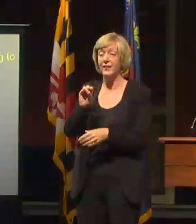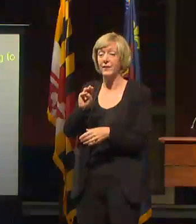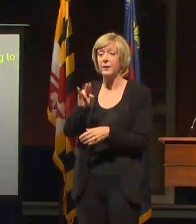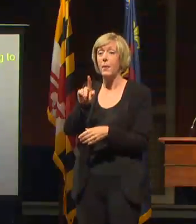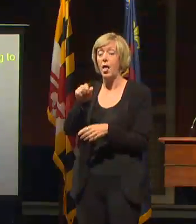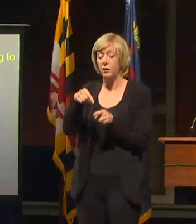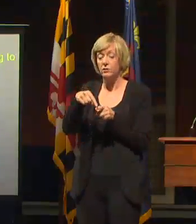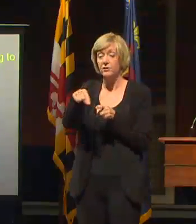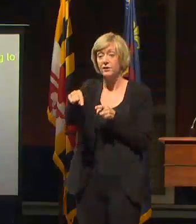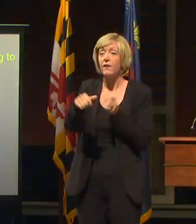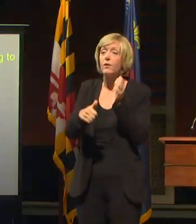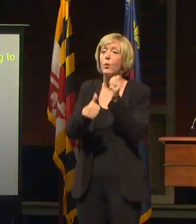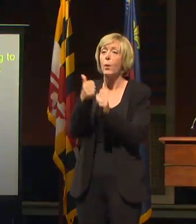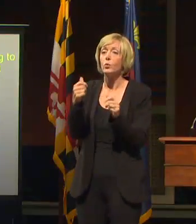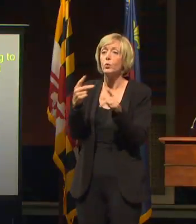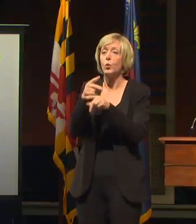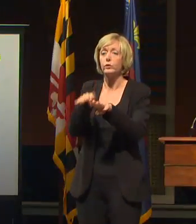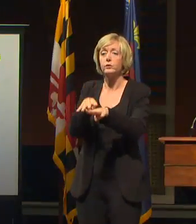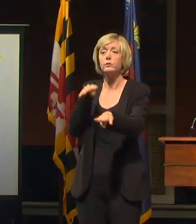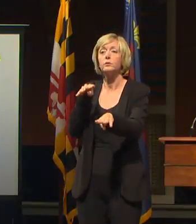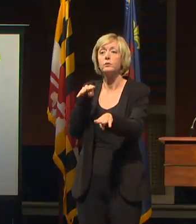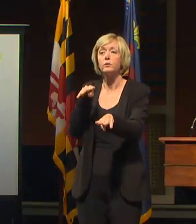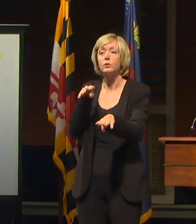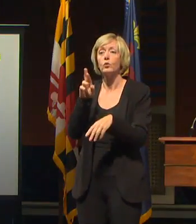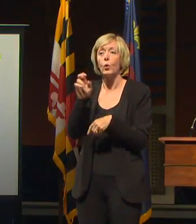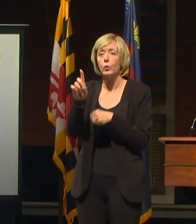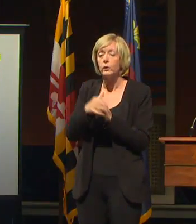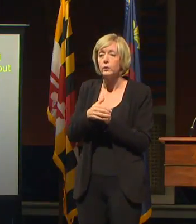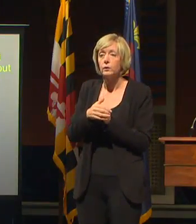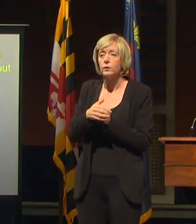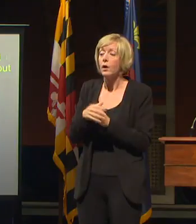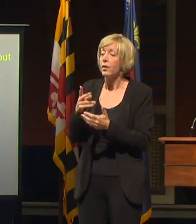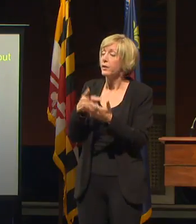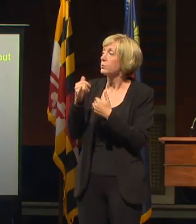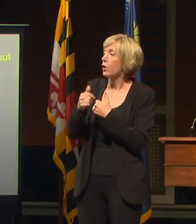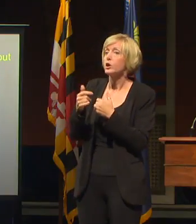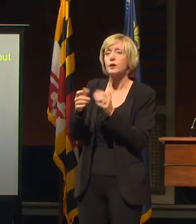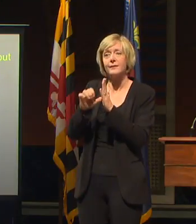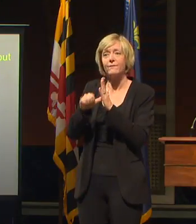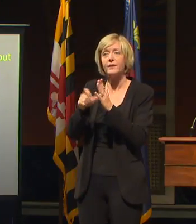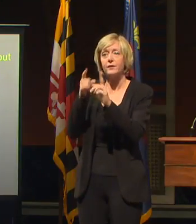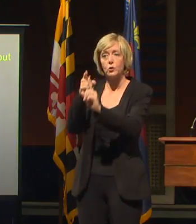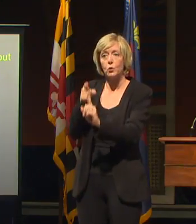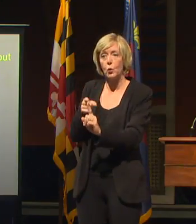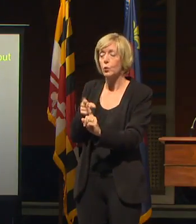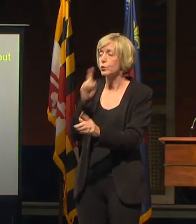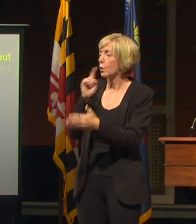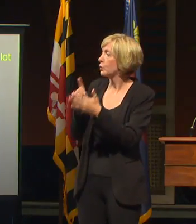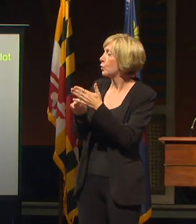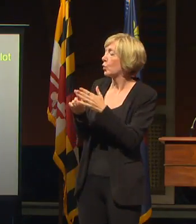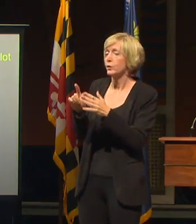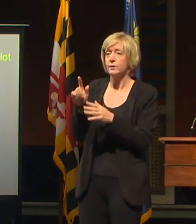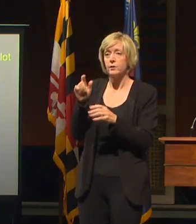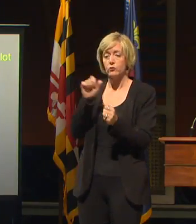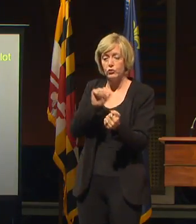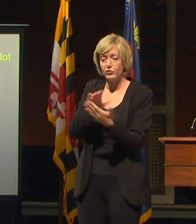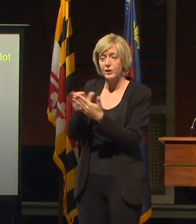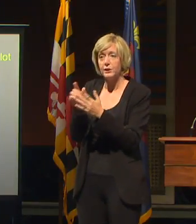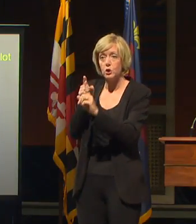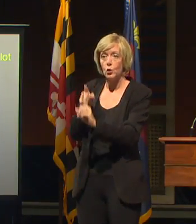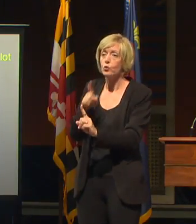roadways in the nation. We've put this project forth, and we're really stressing a lot of goals in this. If you look at the strategic goals, we're really early